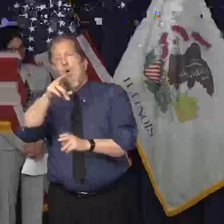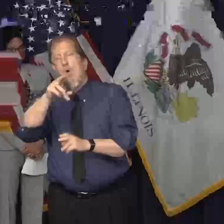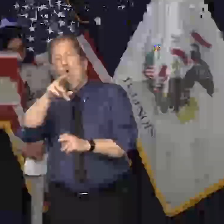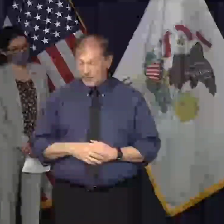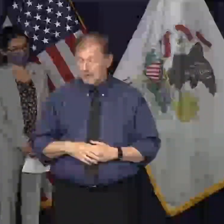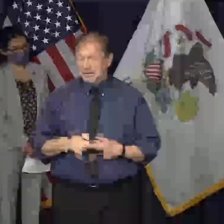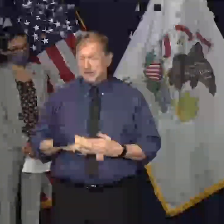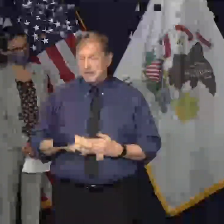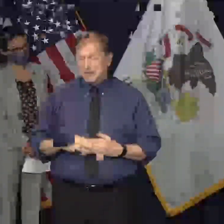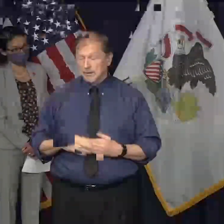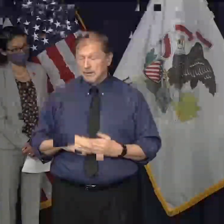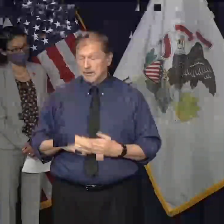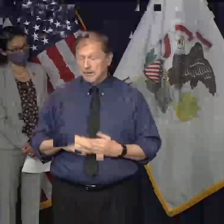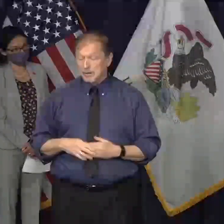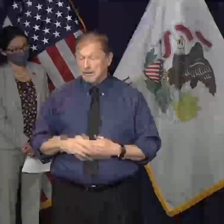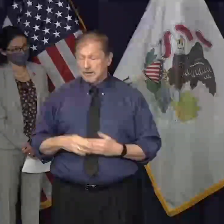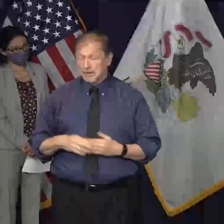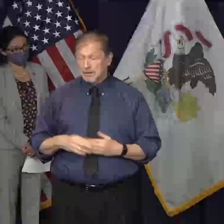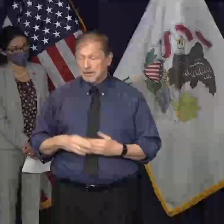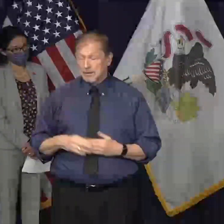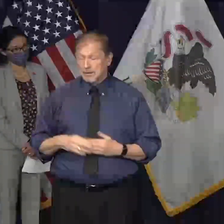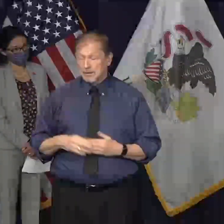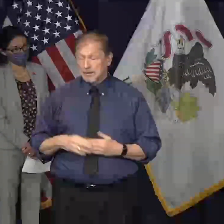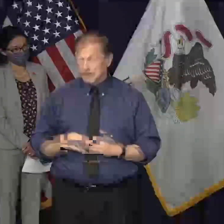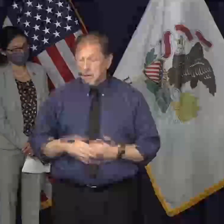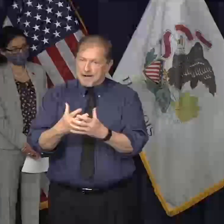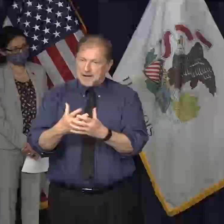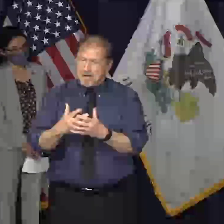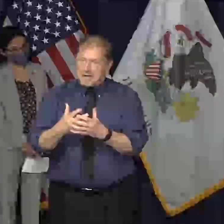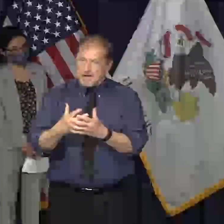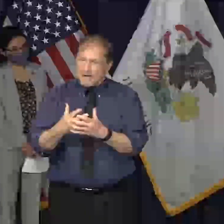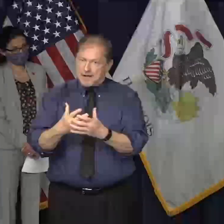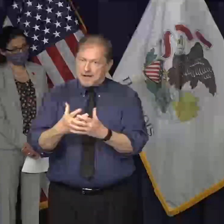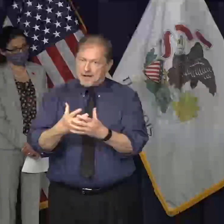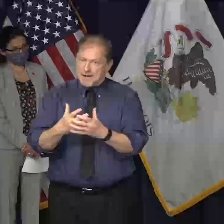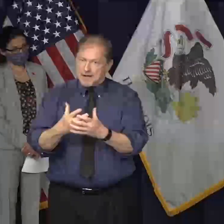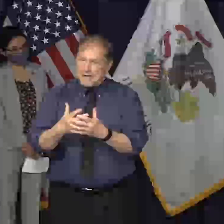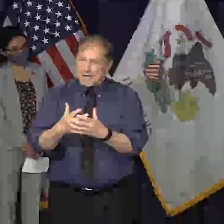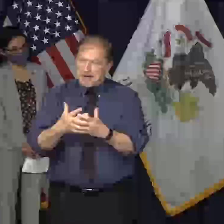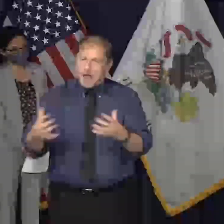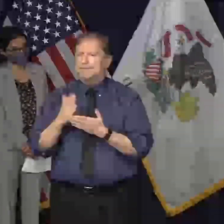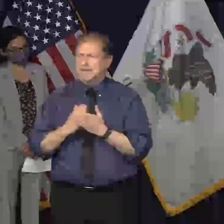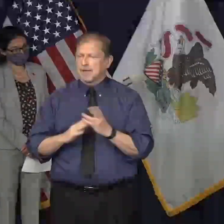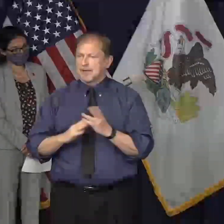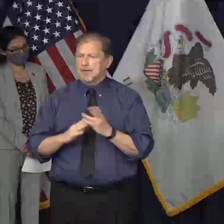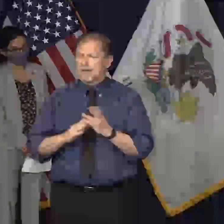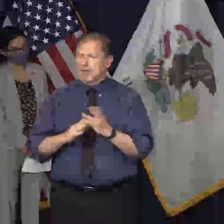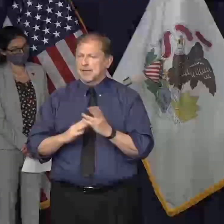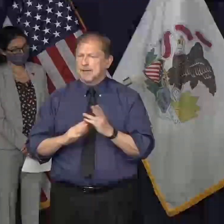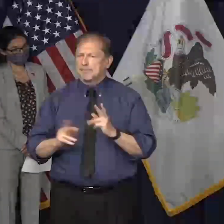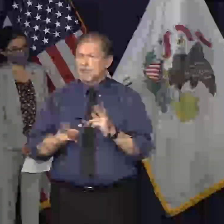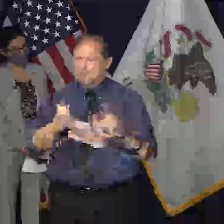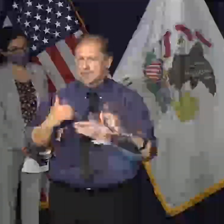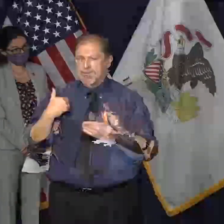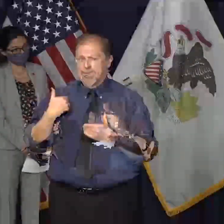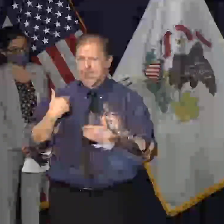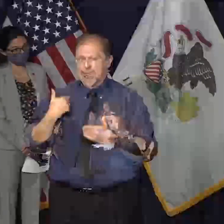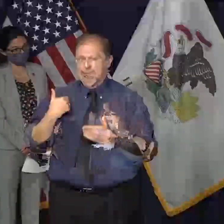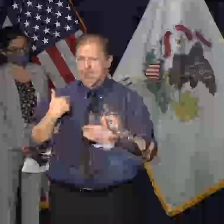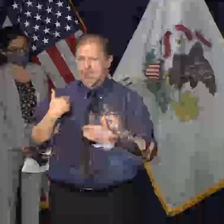want to recognize some of the folks who have played a particularly important role in shaping the state's response in this